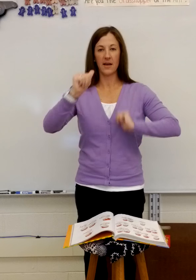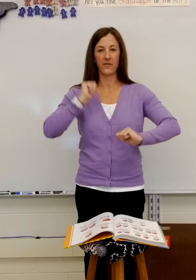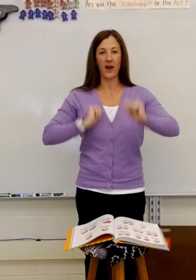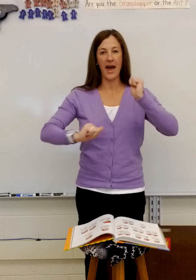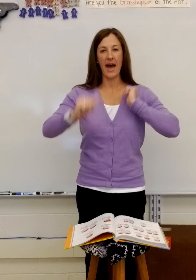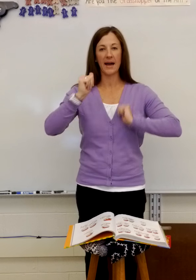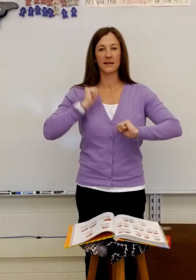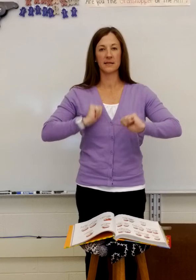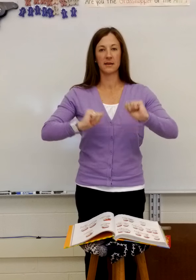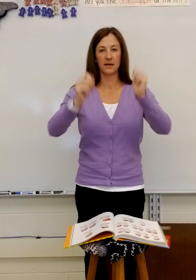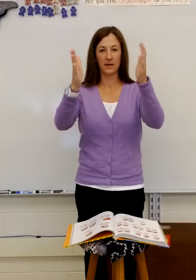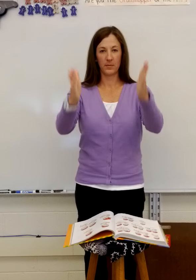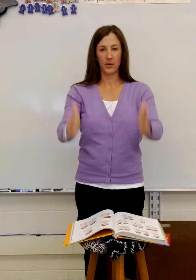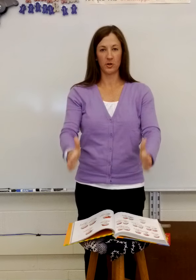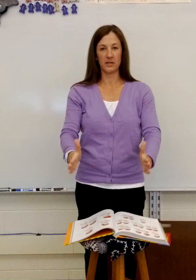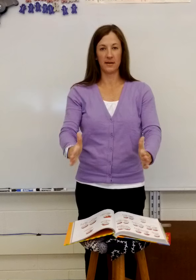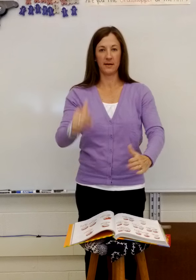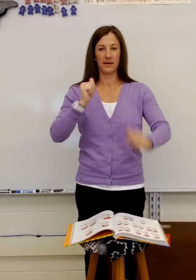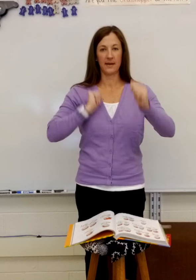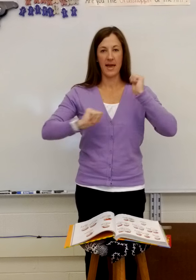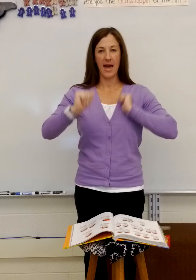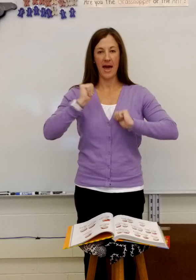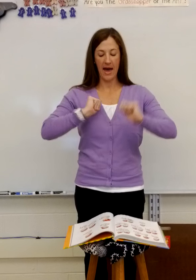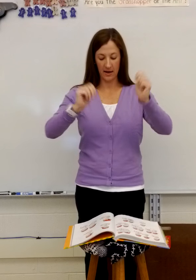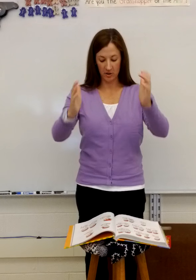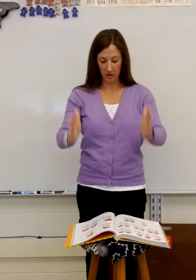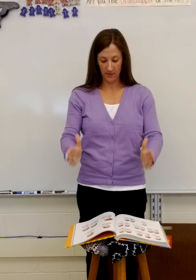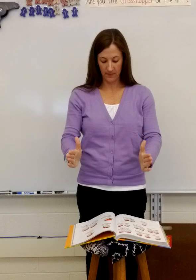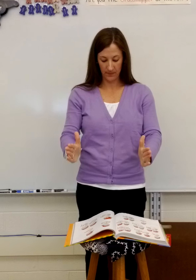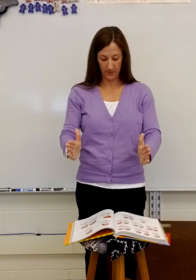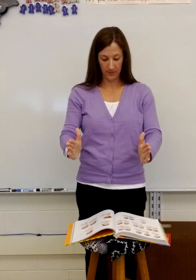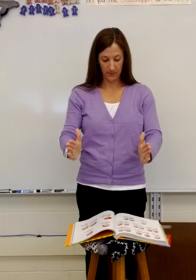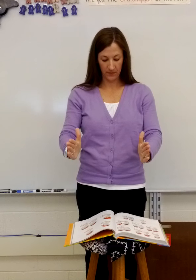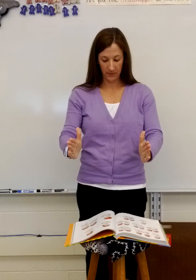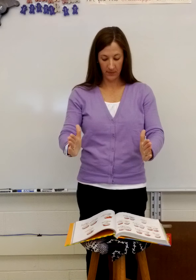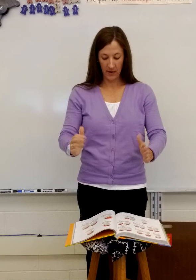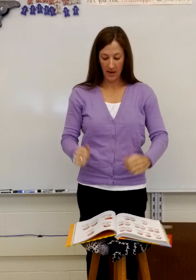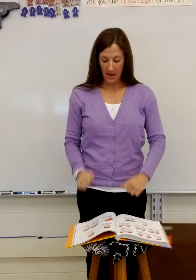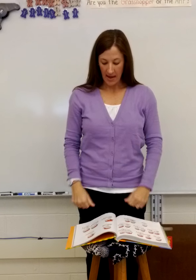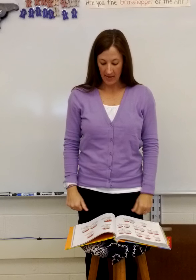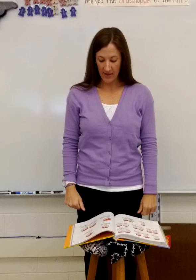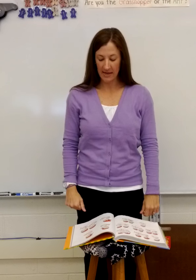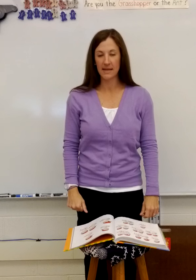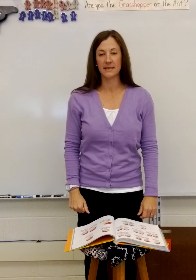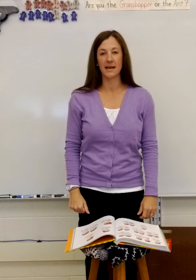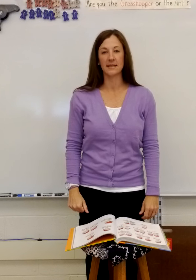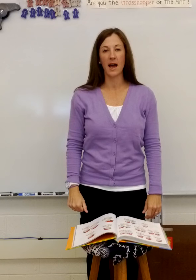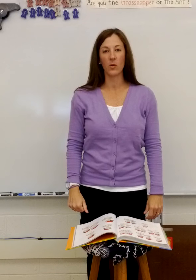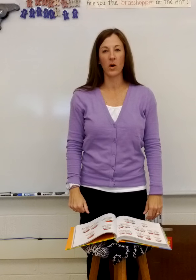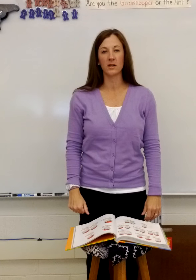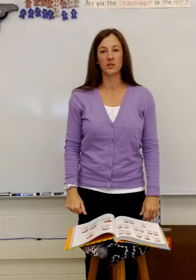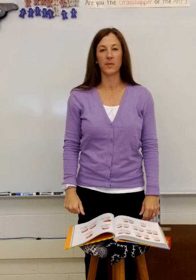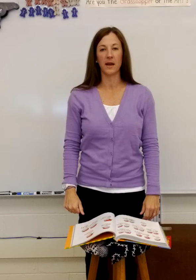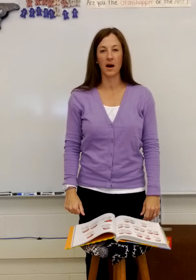for act, person. Actor. And then he says, I want to become